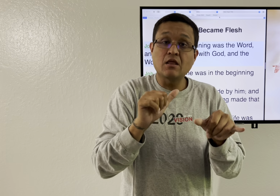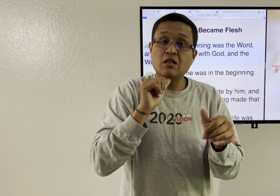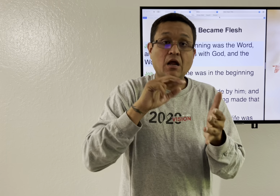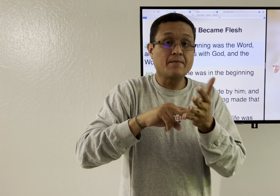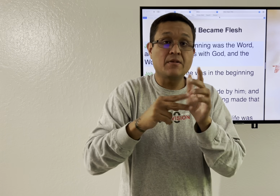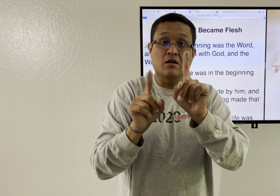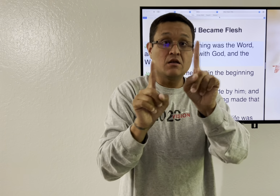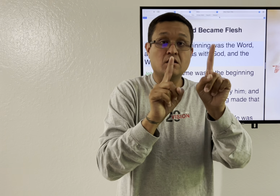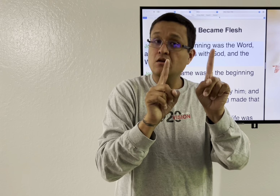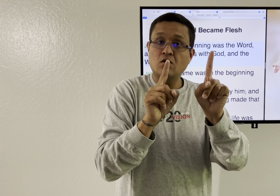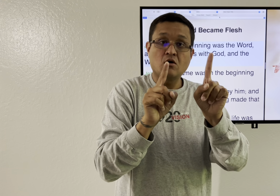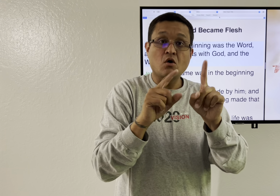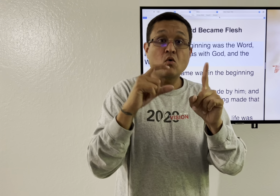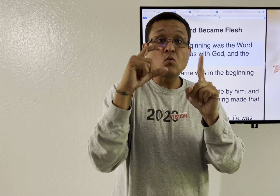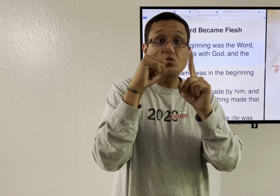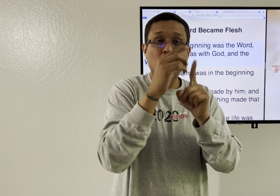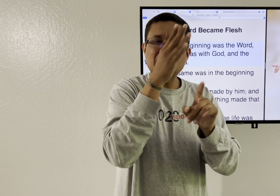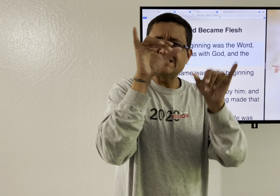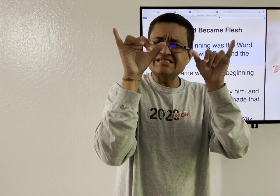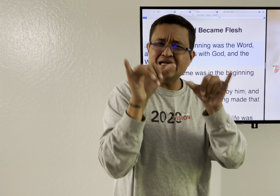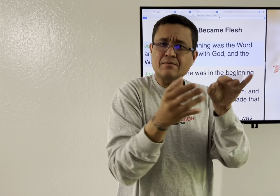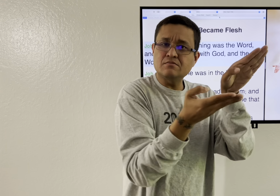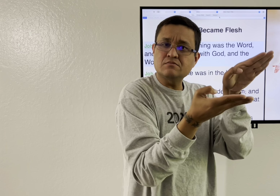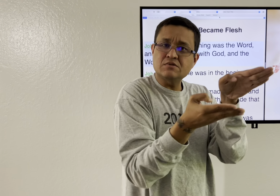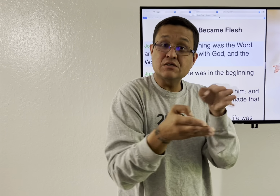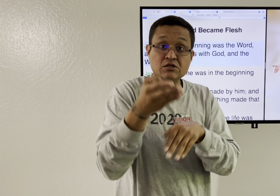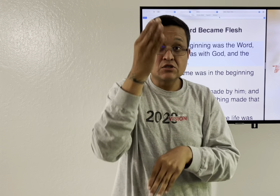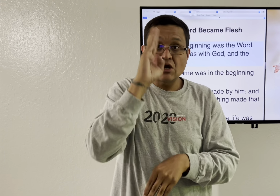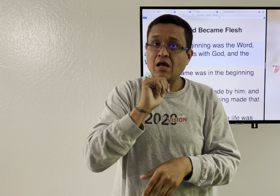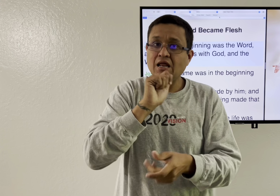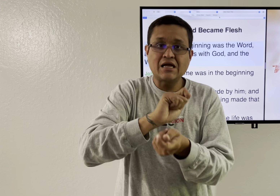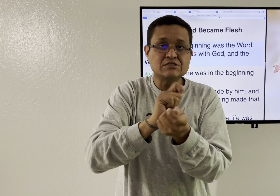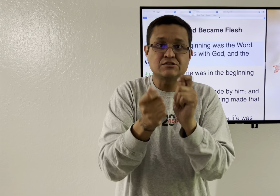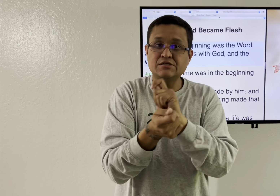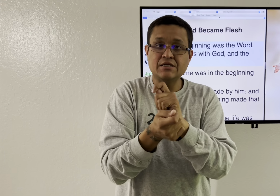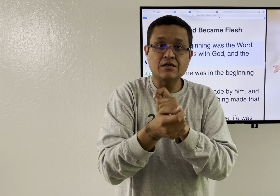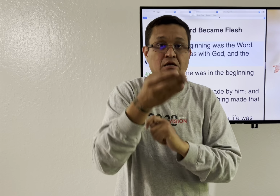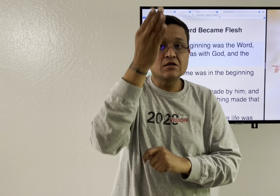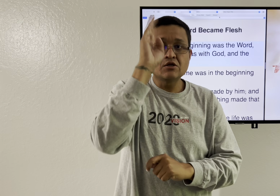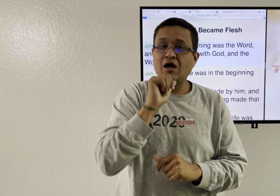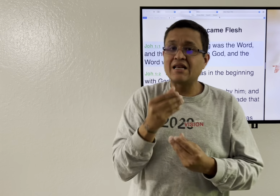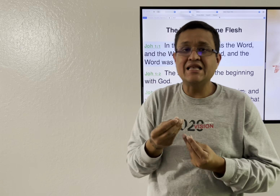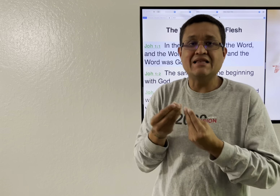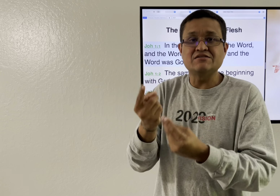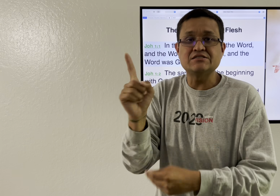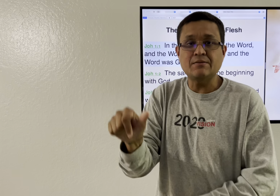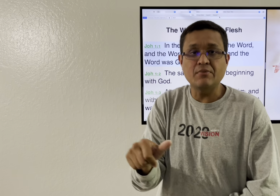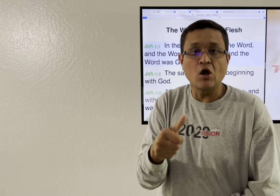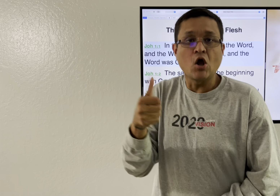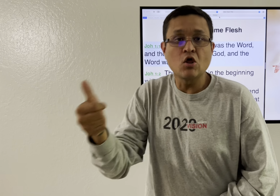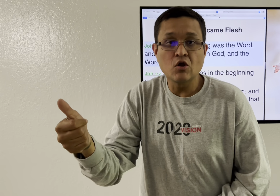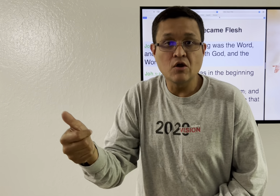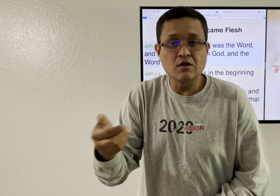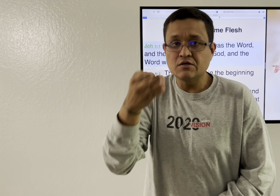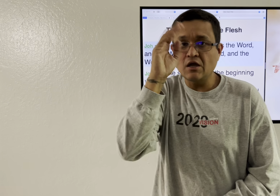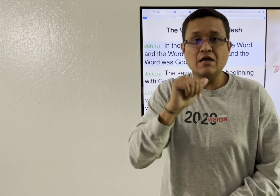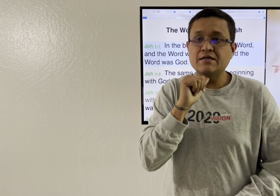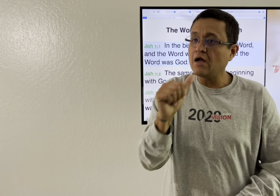Ten. meaning that plan did not change. It stayed exactly as